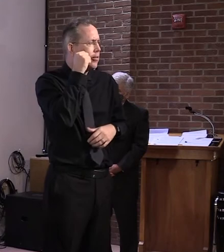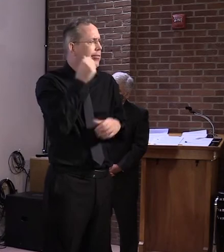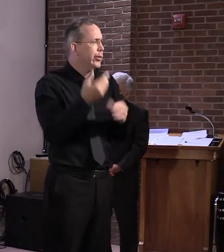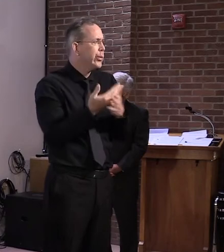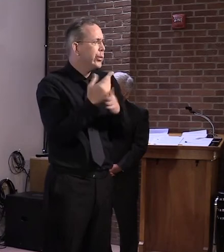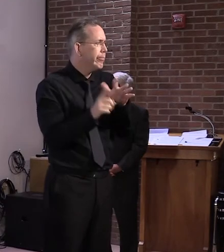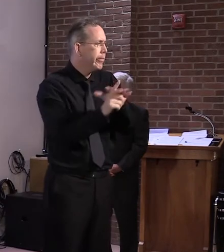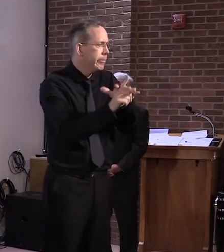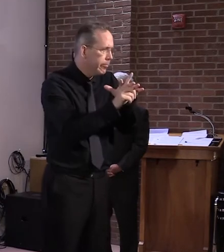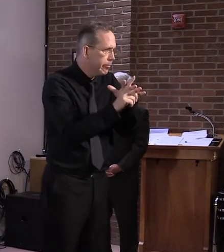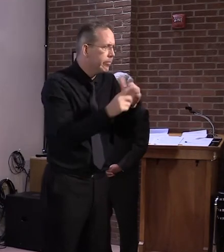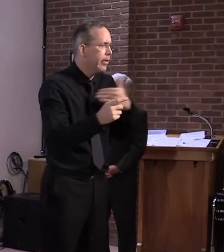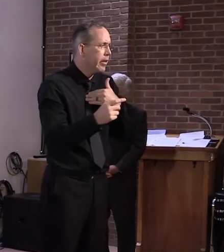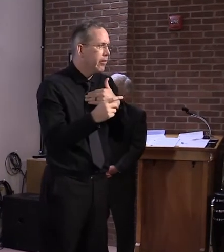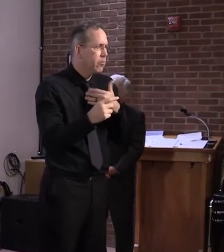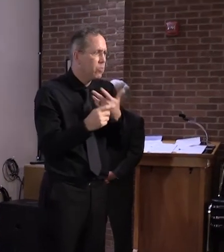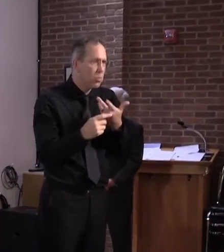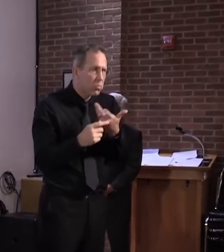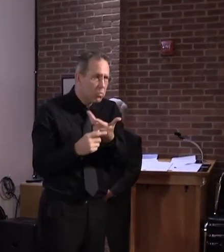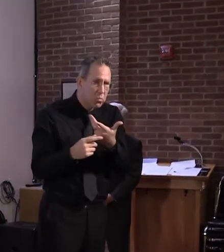do you have anything more to add?